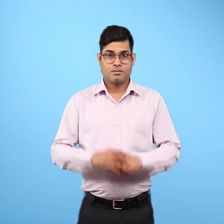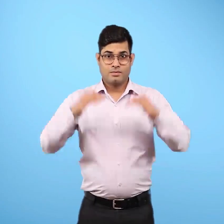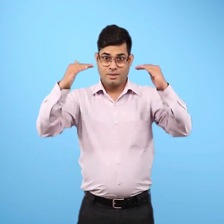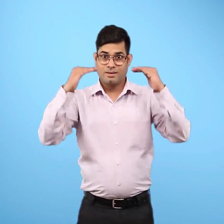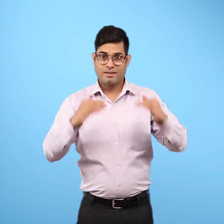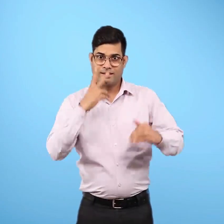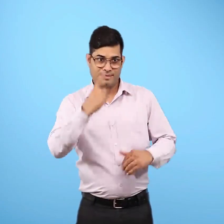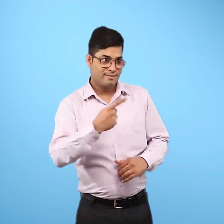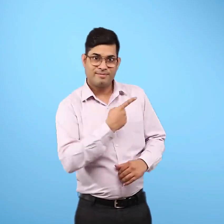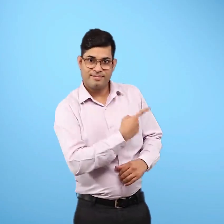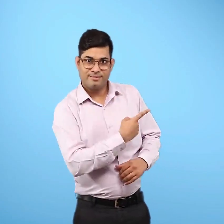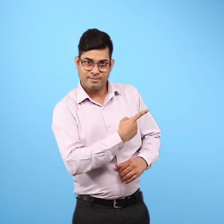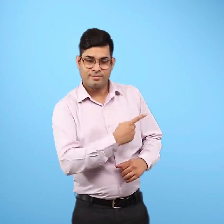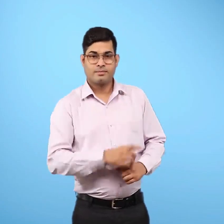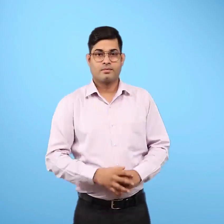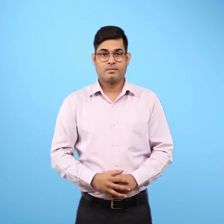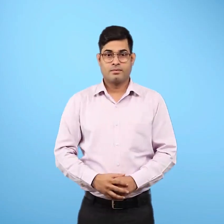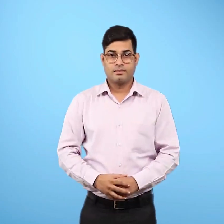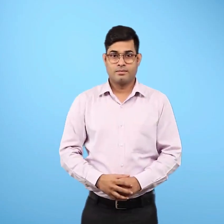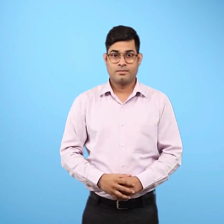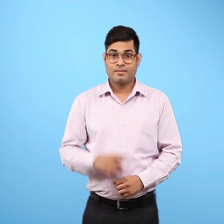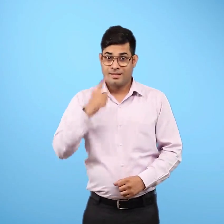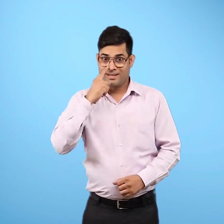Below this is a picture of Bela and Bhanu.